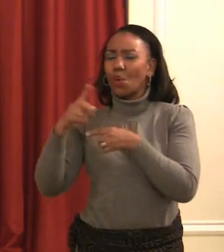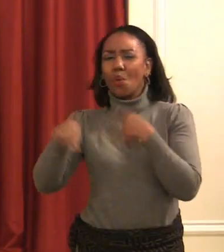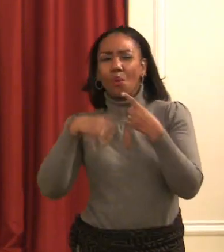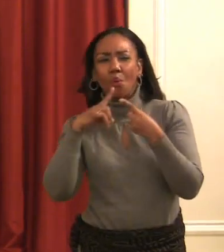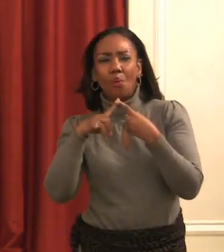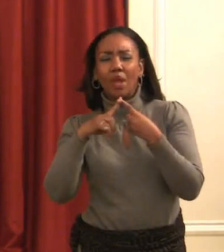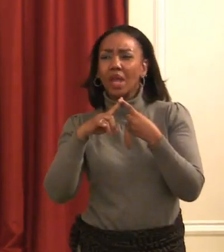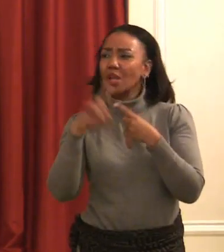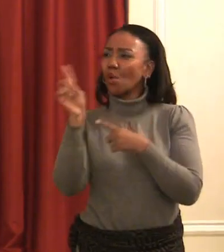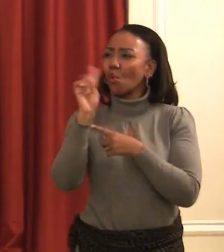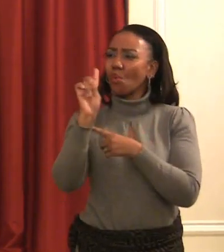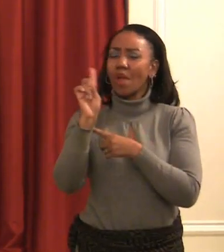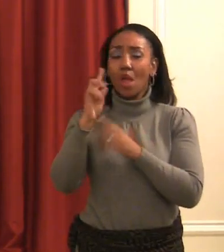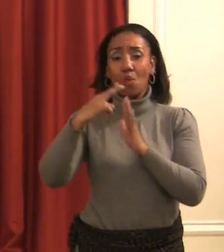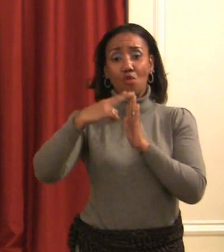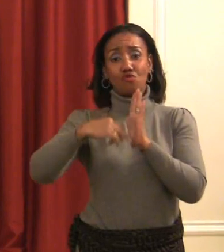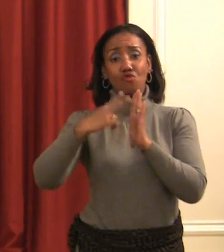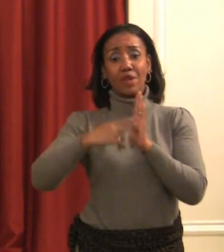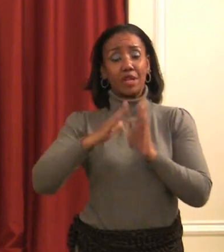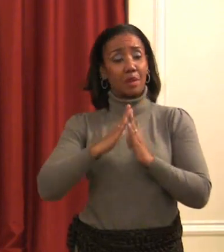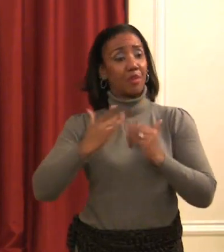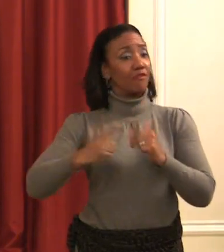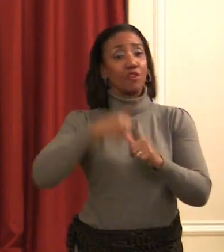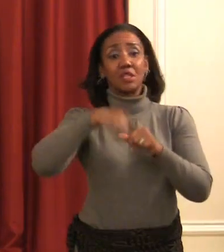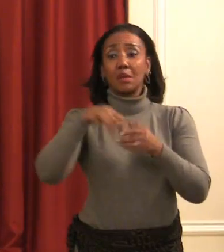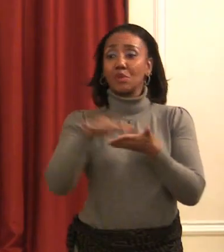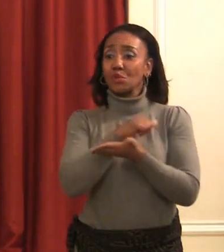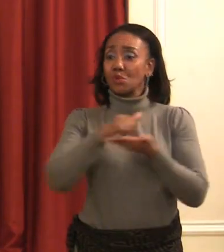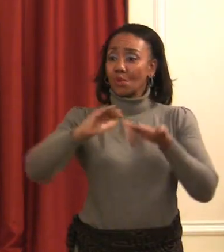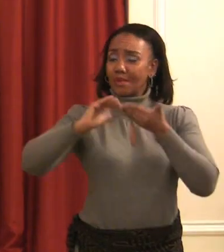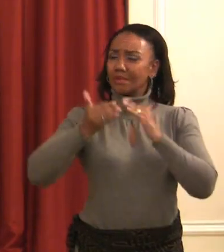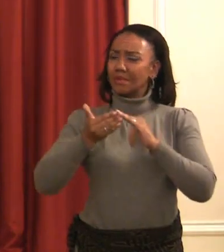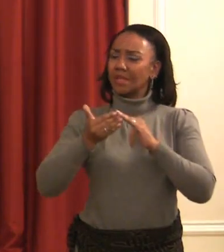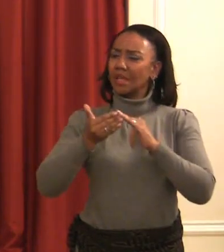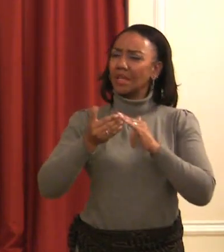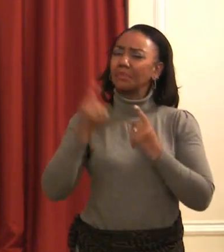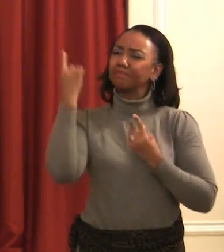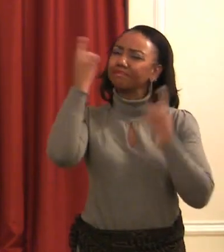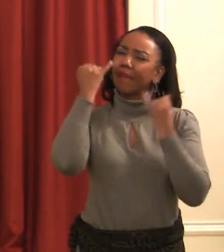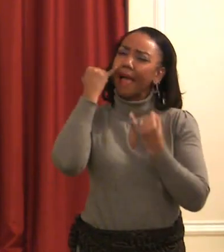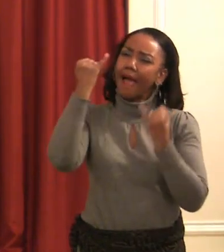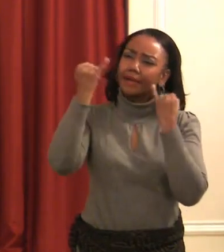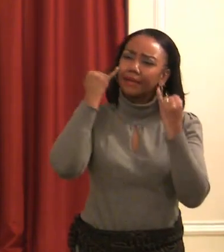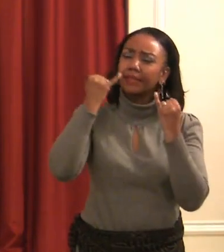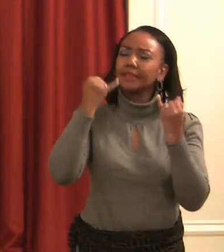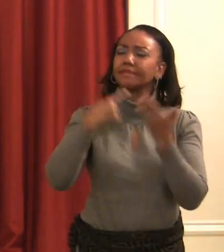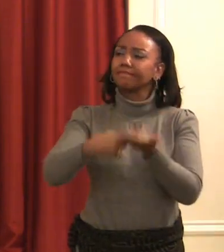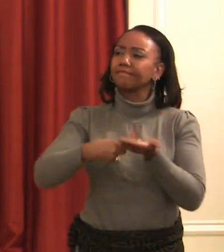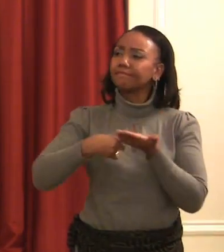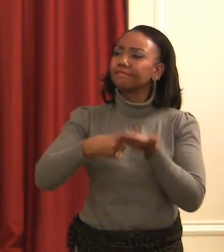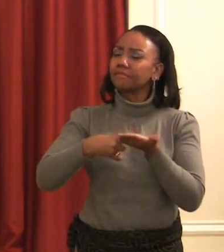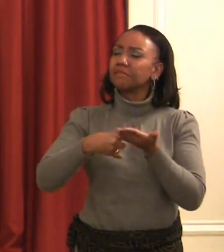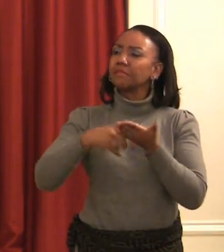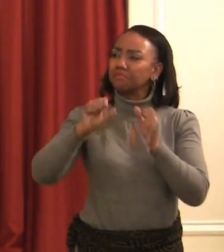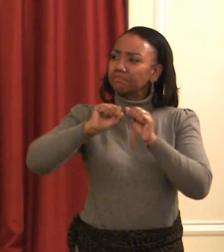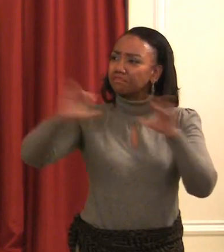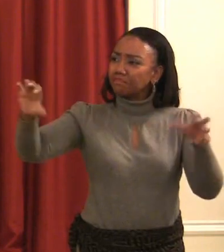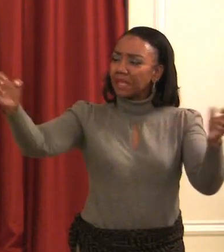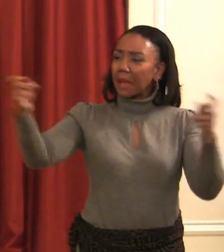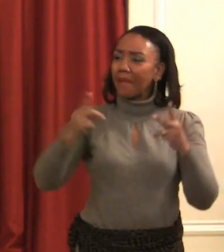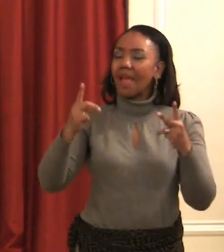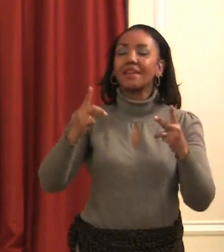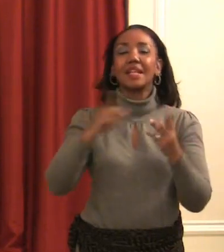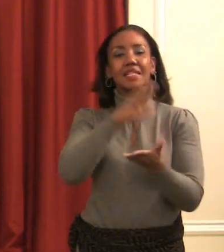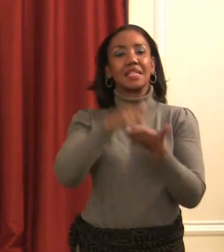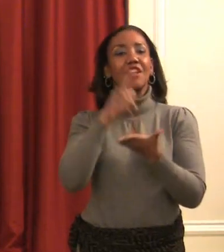when we would launch Gathering of Waters here in New York City, we threw out a couple of suggestions, and they came back with the Center for